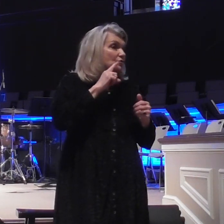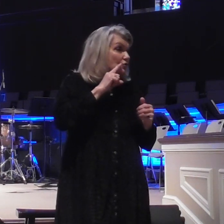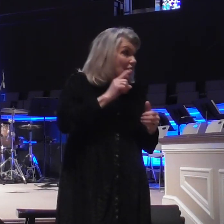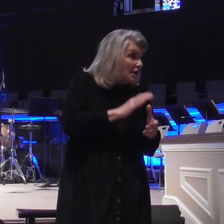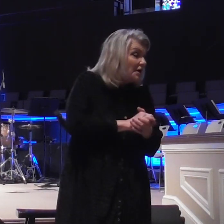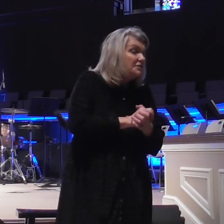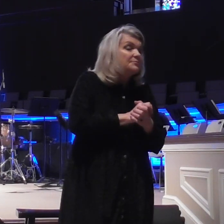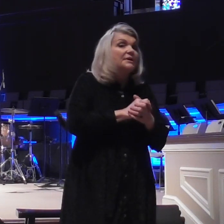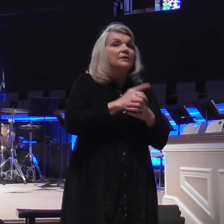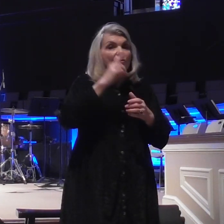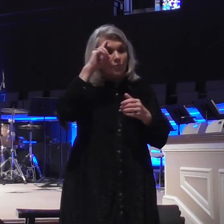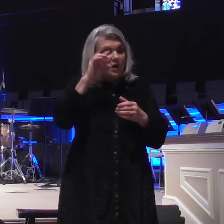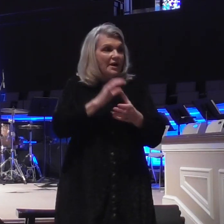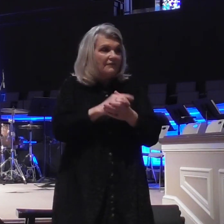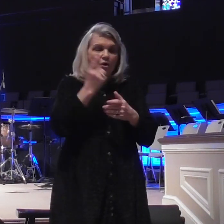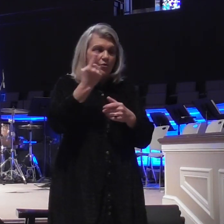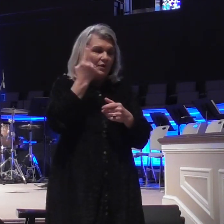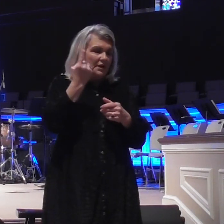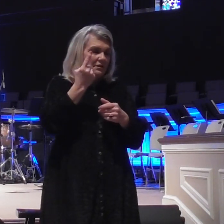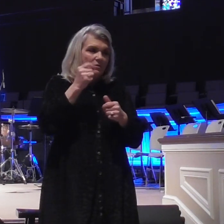you're alive is a lifetime.